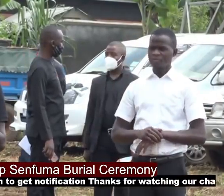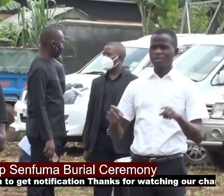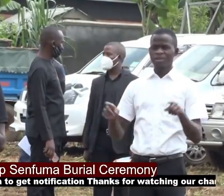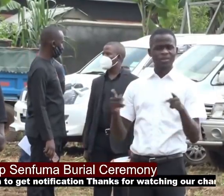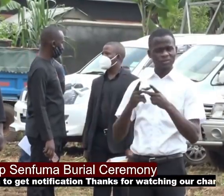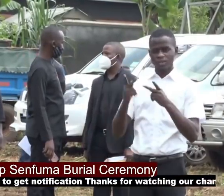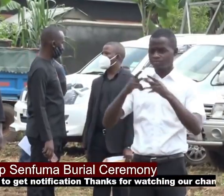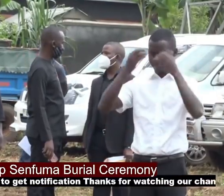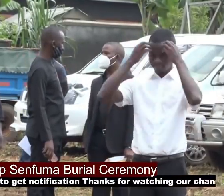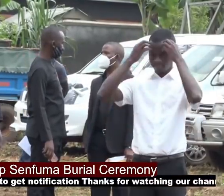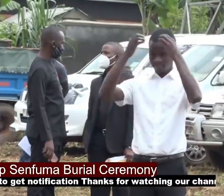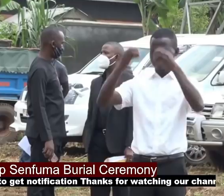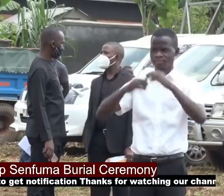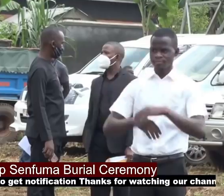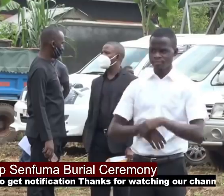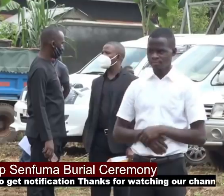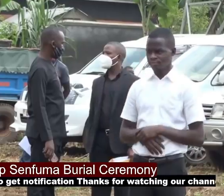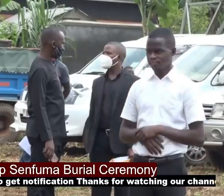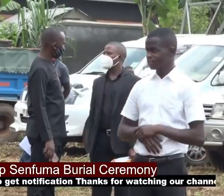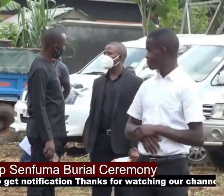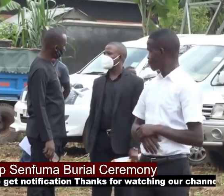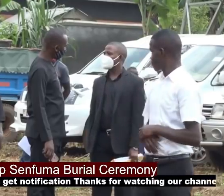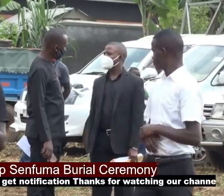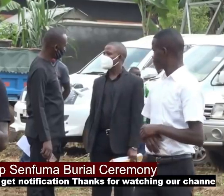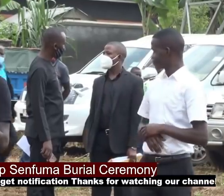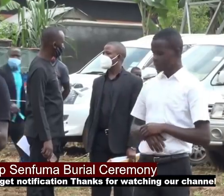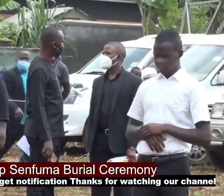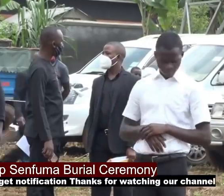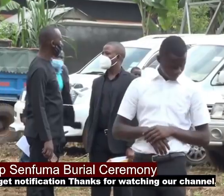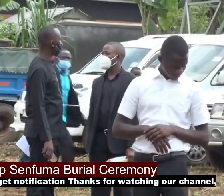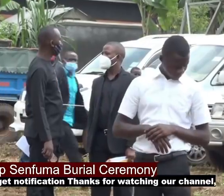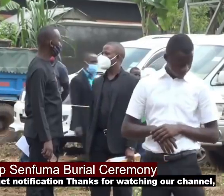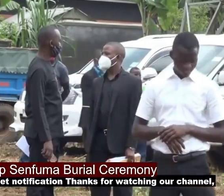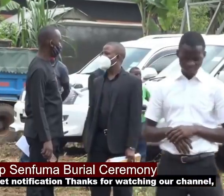stubborn. Crazy? Stubborn.